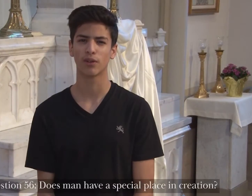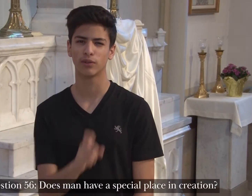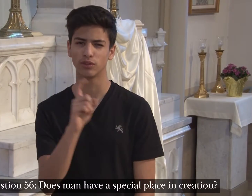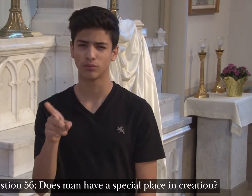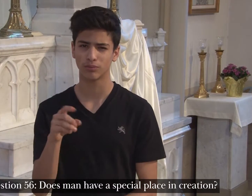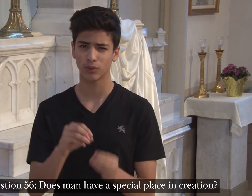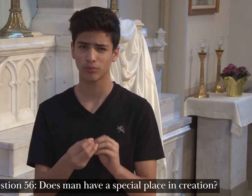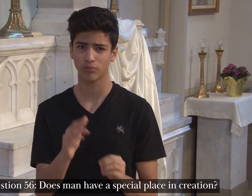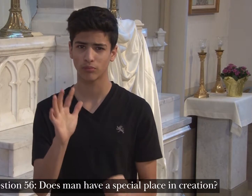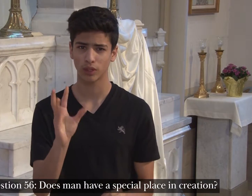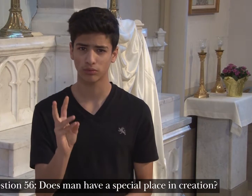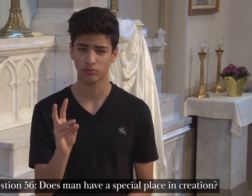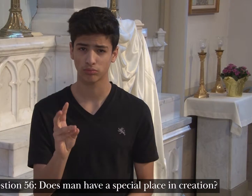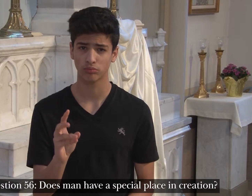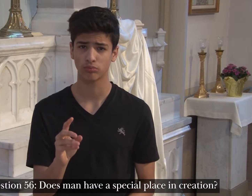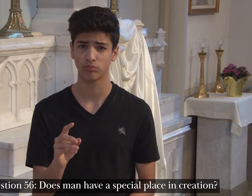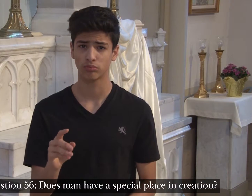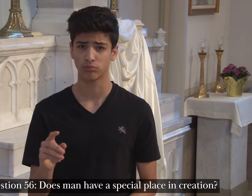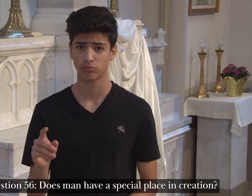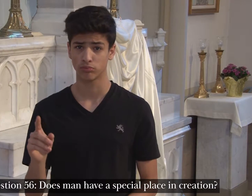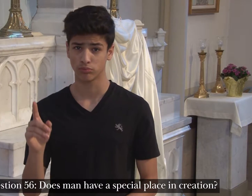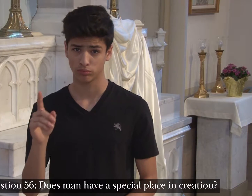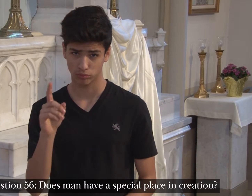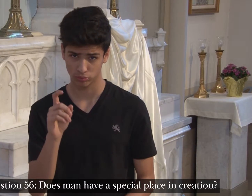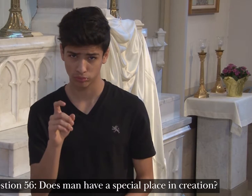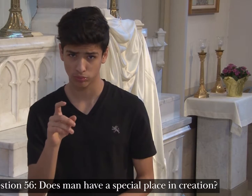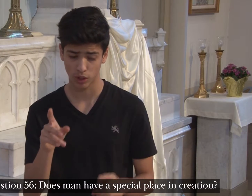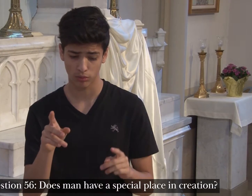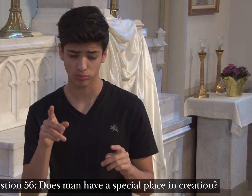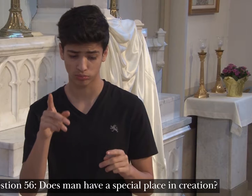Question 56. Does man have a special place in creation?